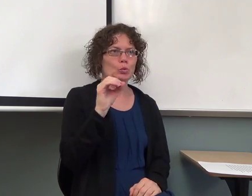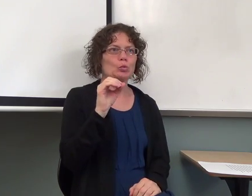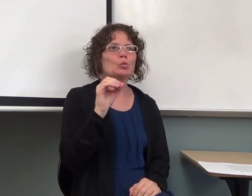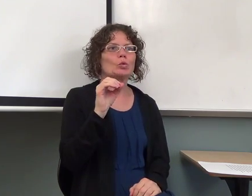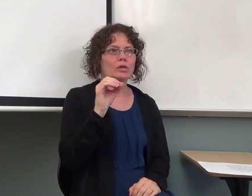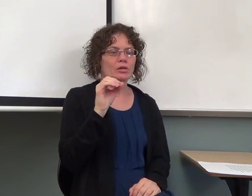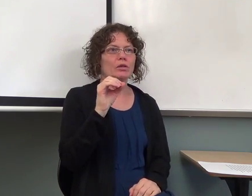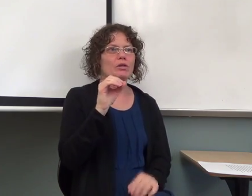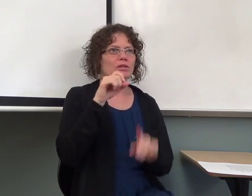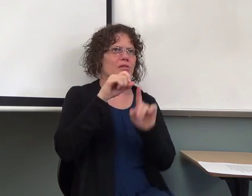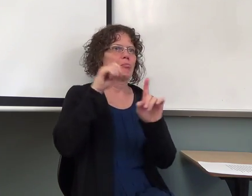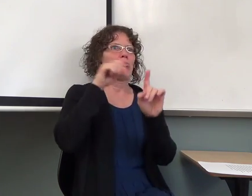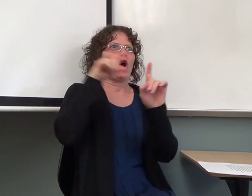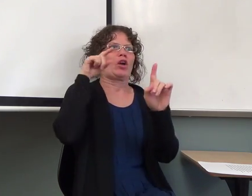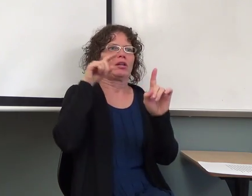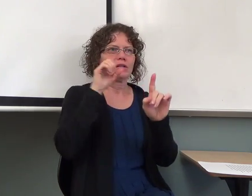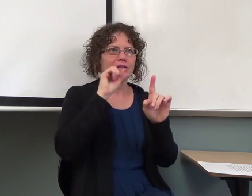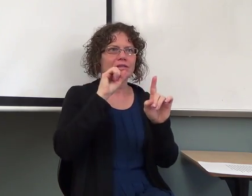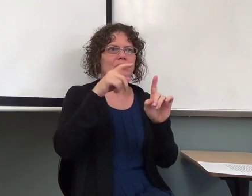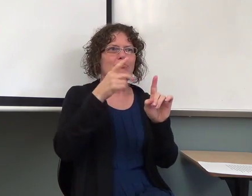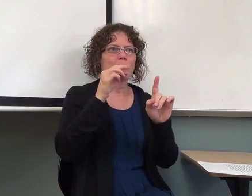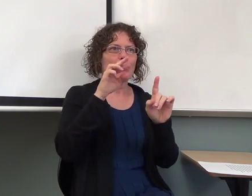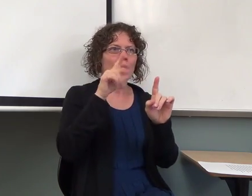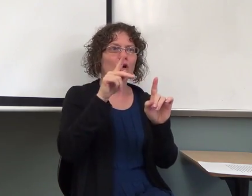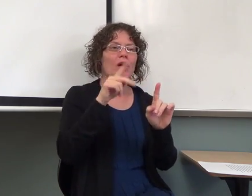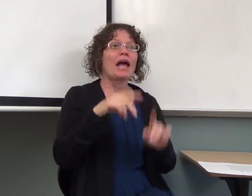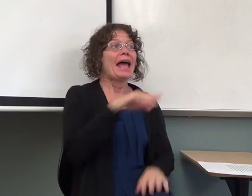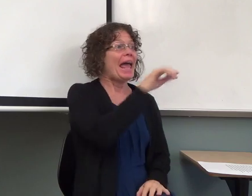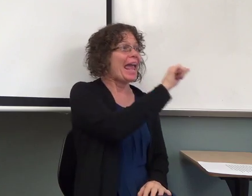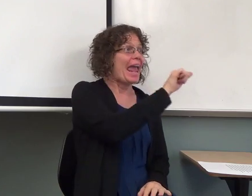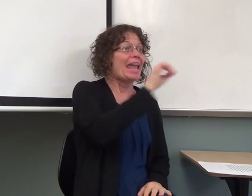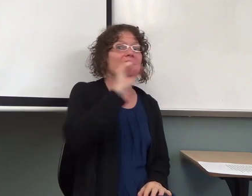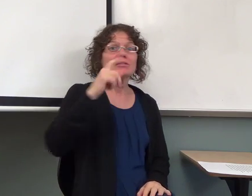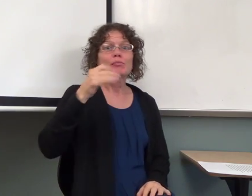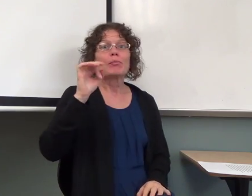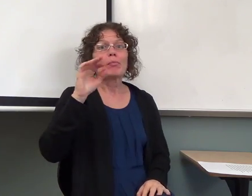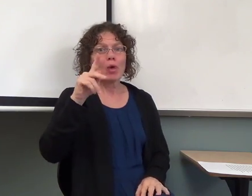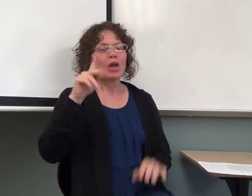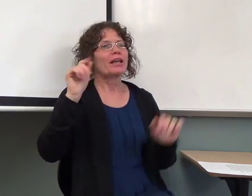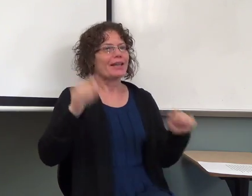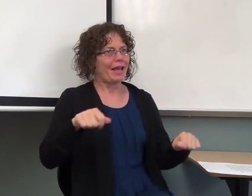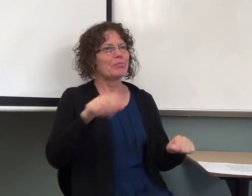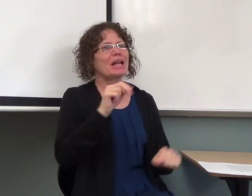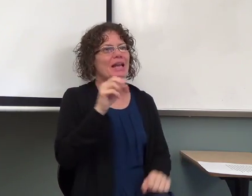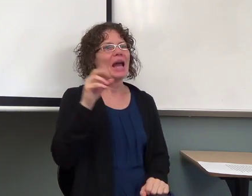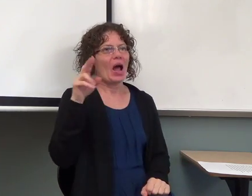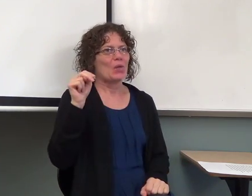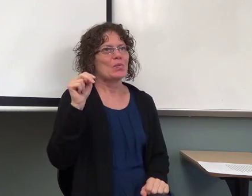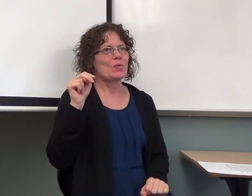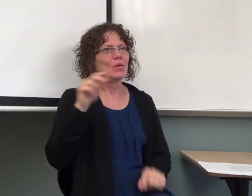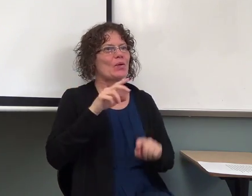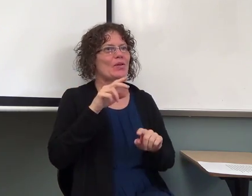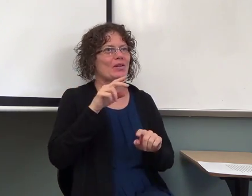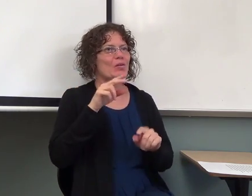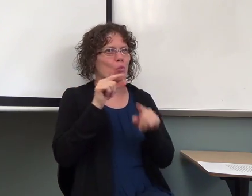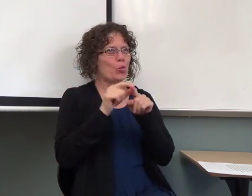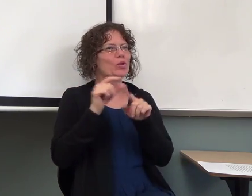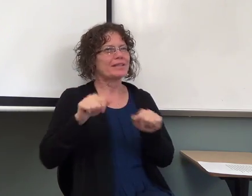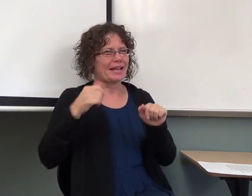spark, No. can a spark be a noun? Yes. Good, so now we see that words can have different meanings. Yep. For this